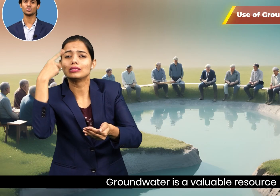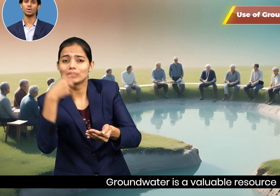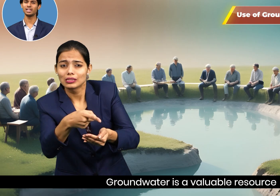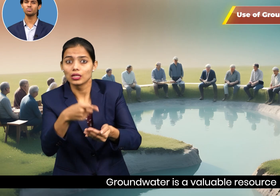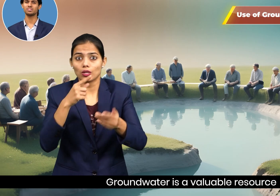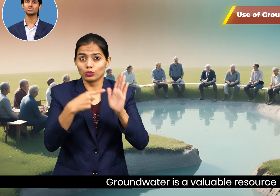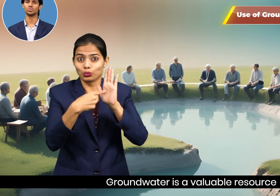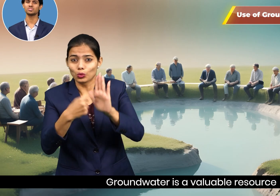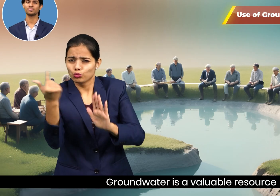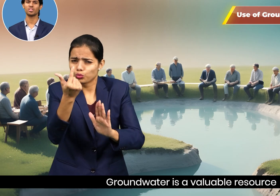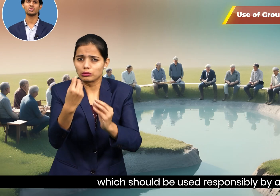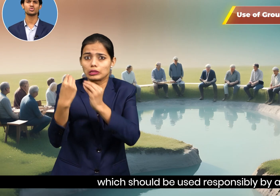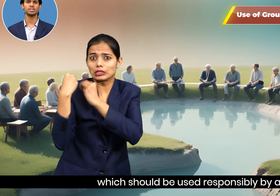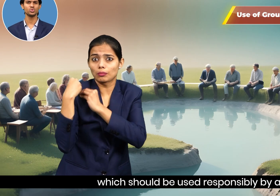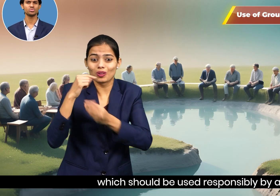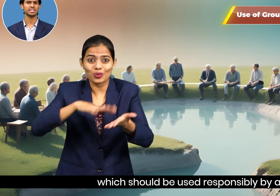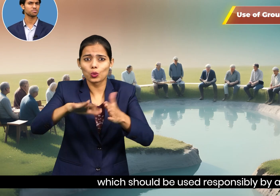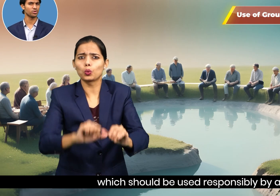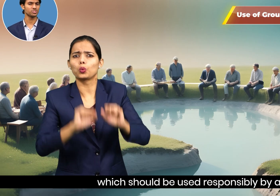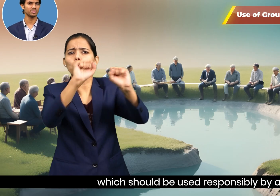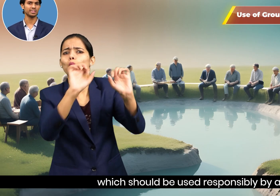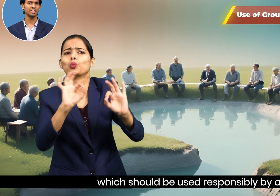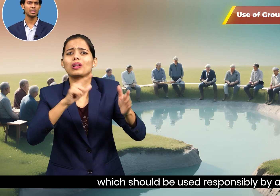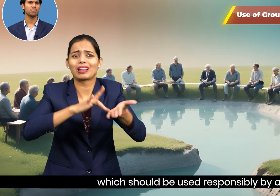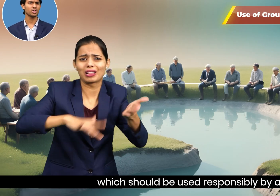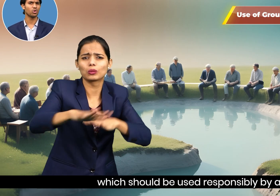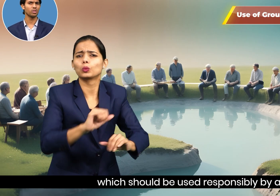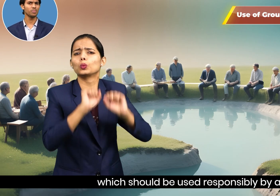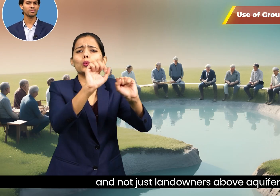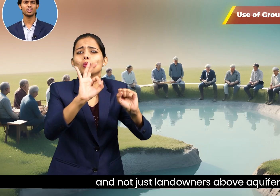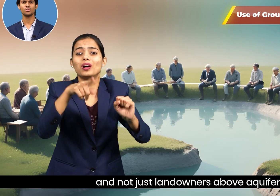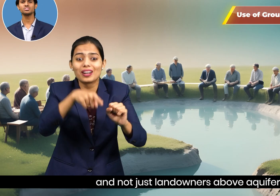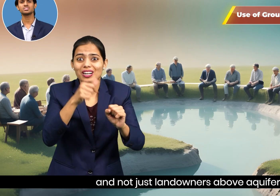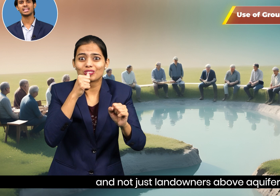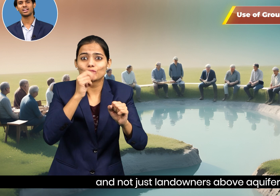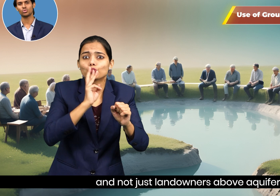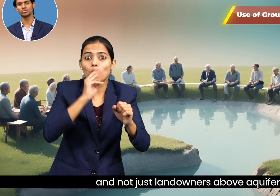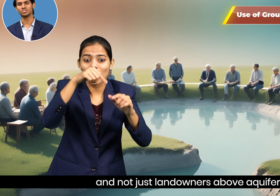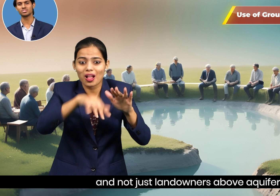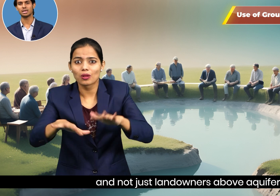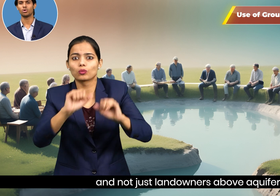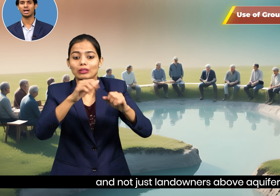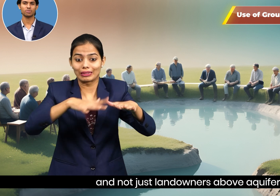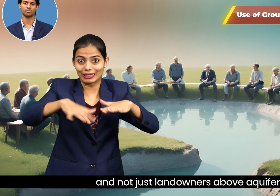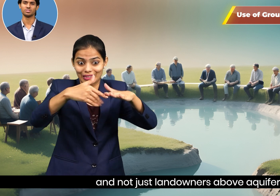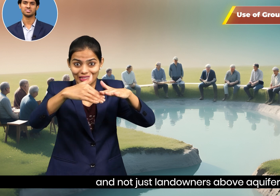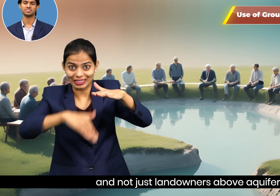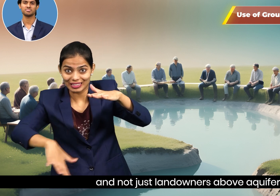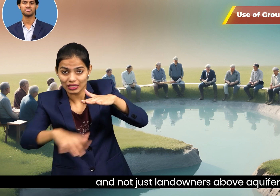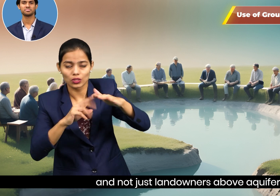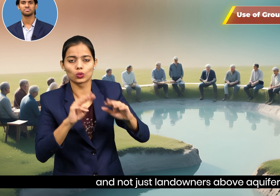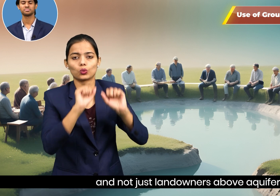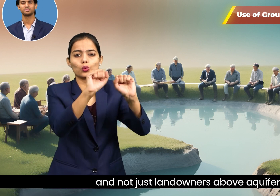Groundwater is a valuable resource which should be used responsibly by all and not just landowners above